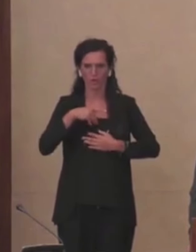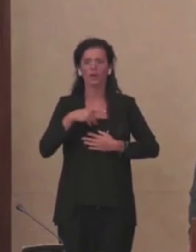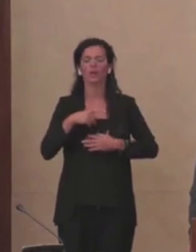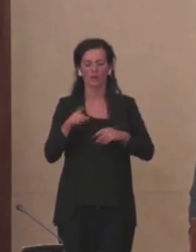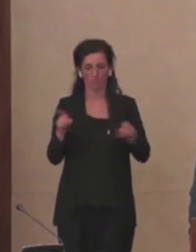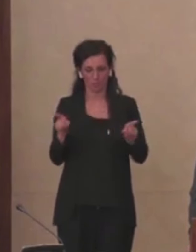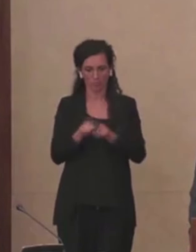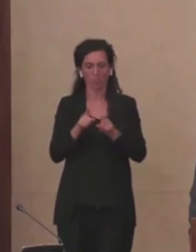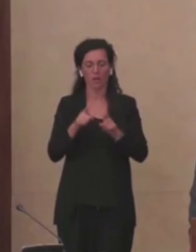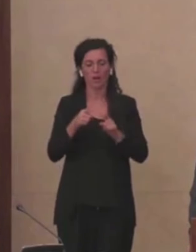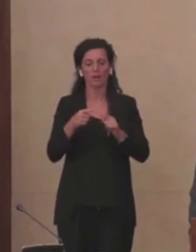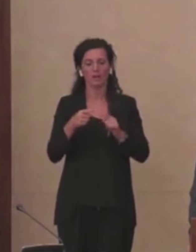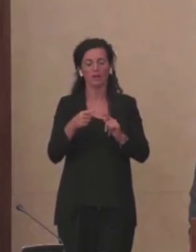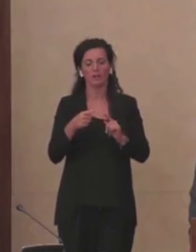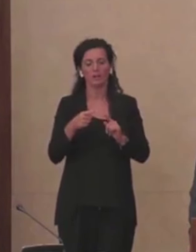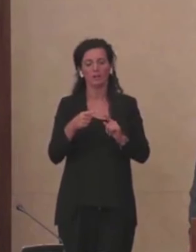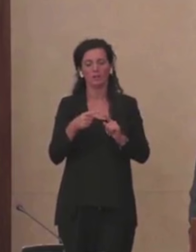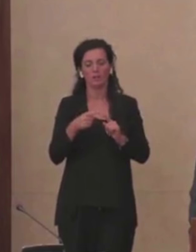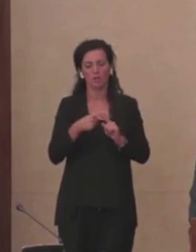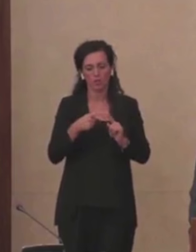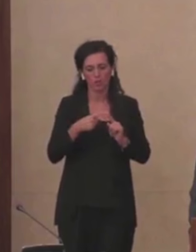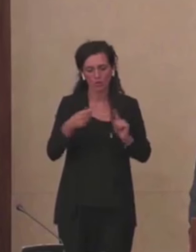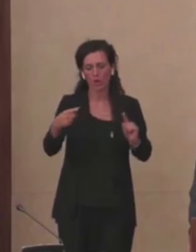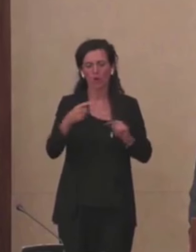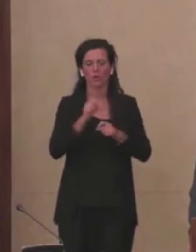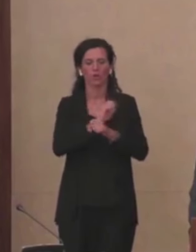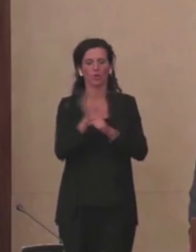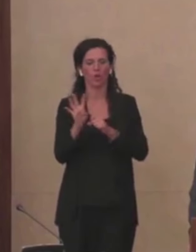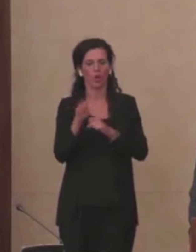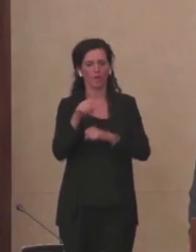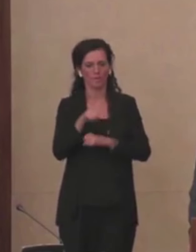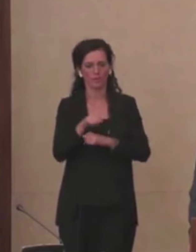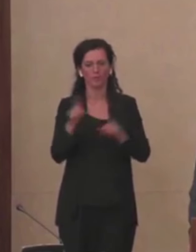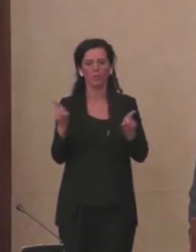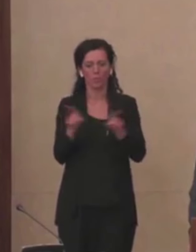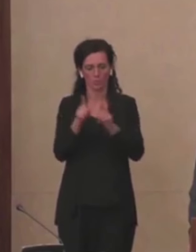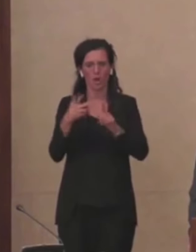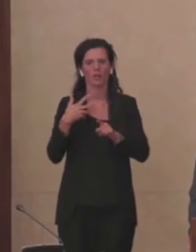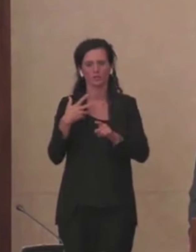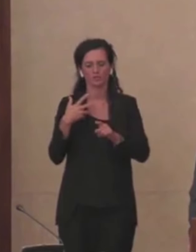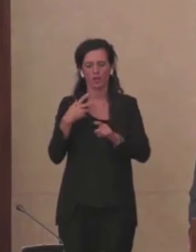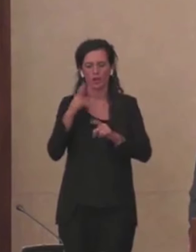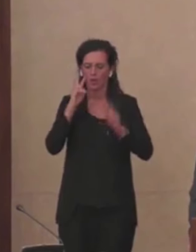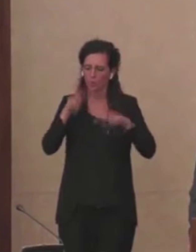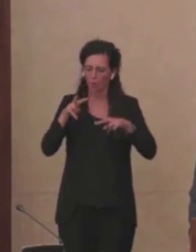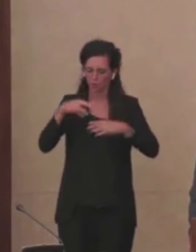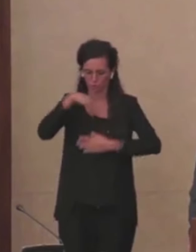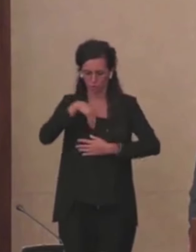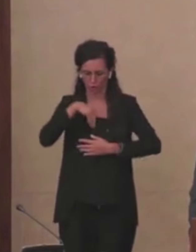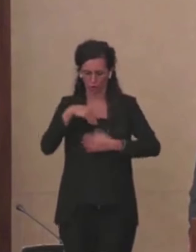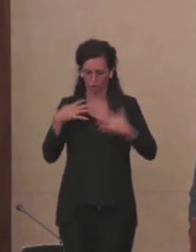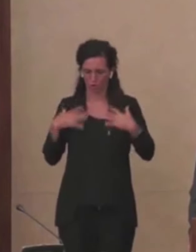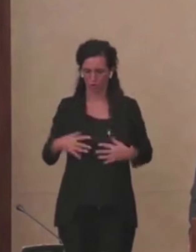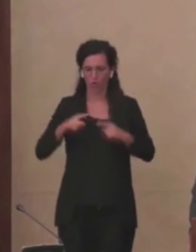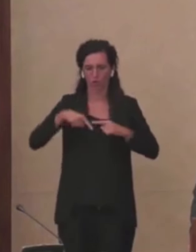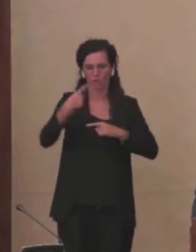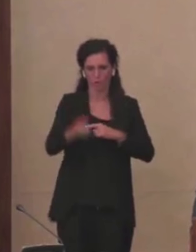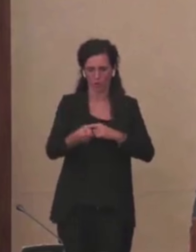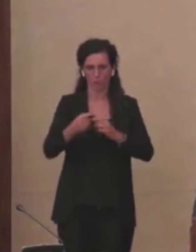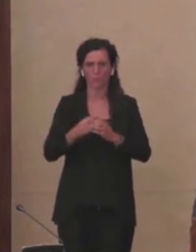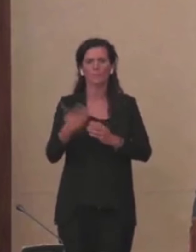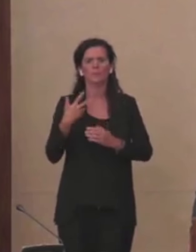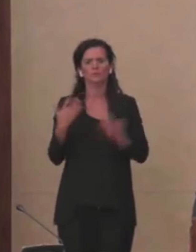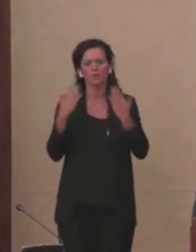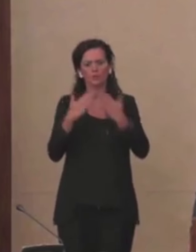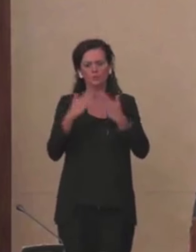very large treatment studies in early 2020. And what I found was